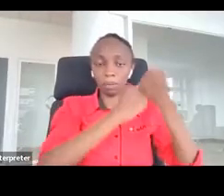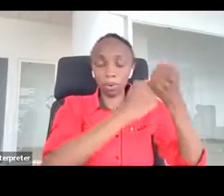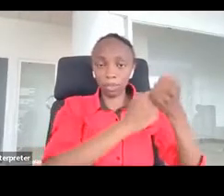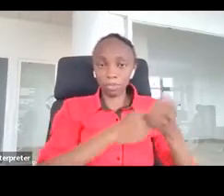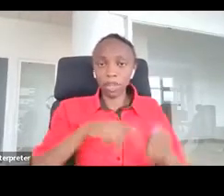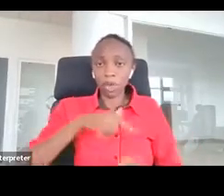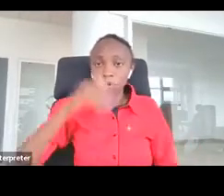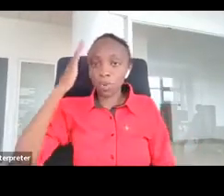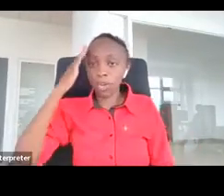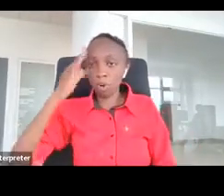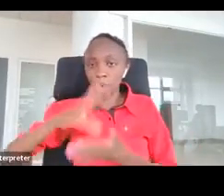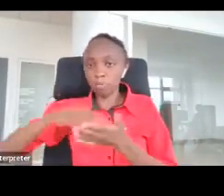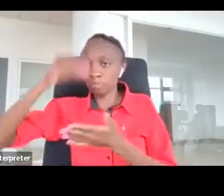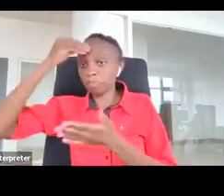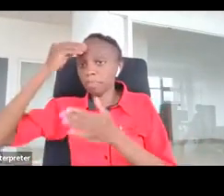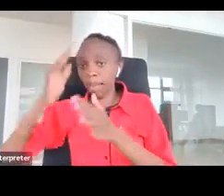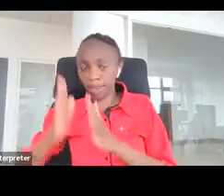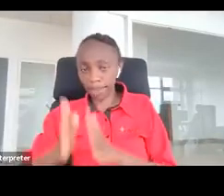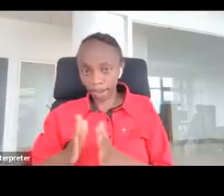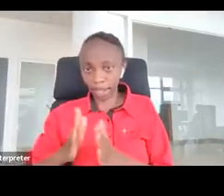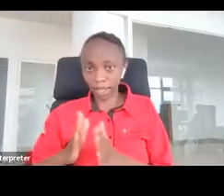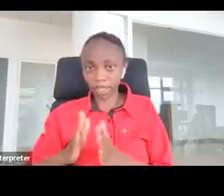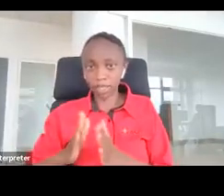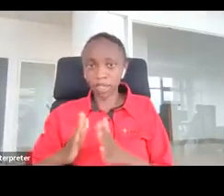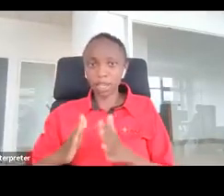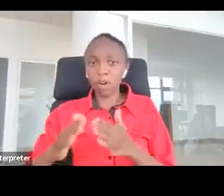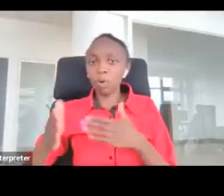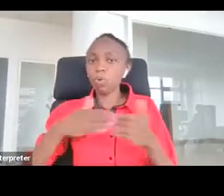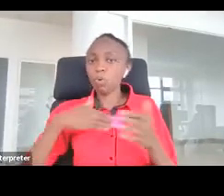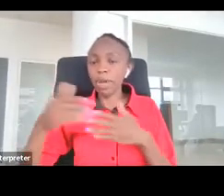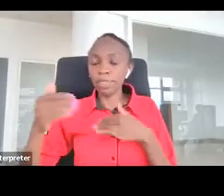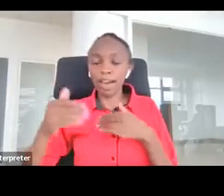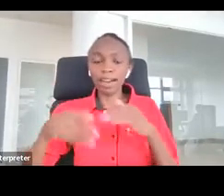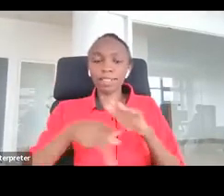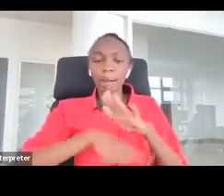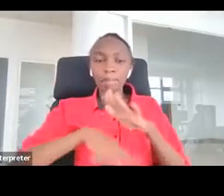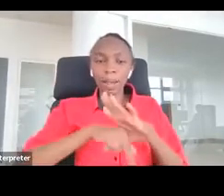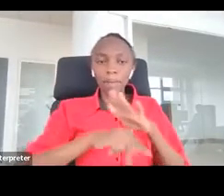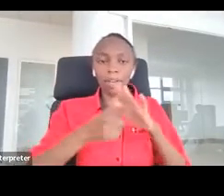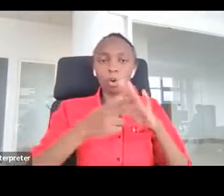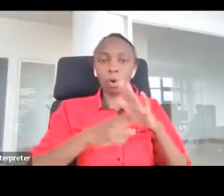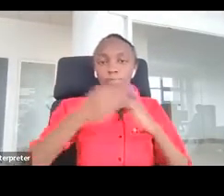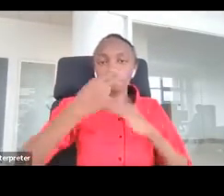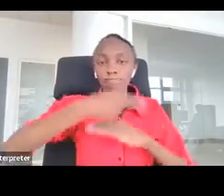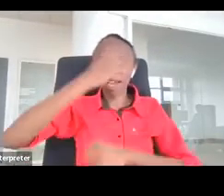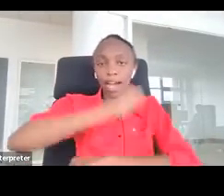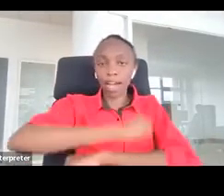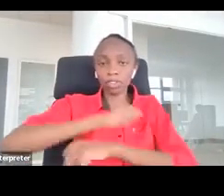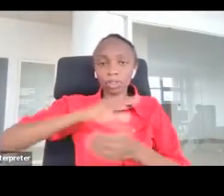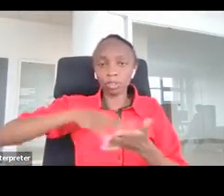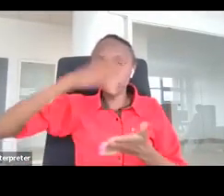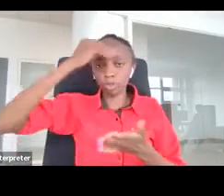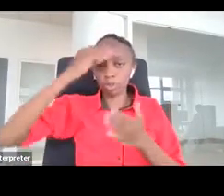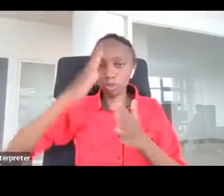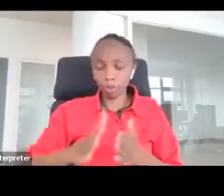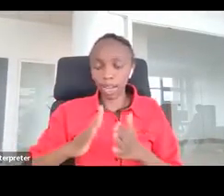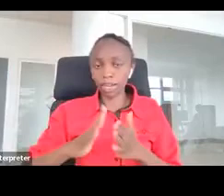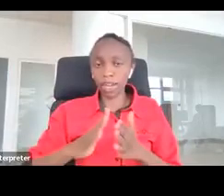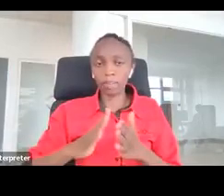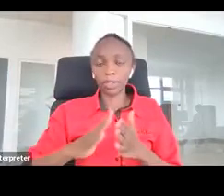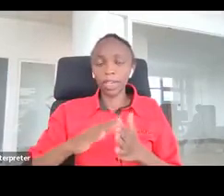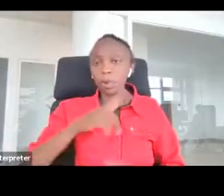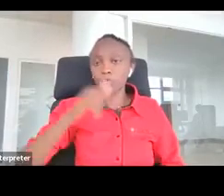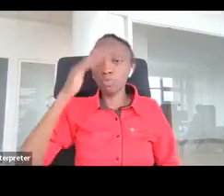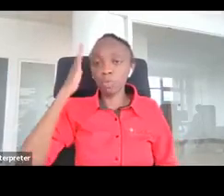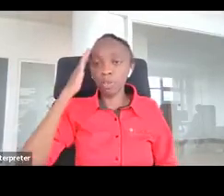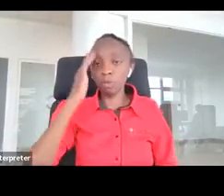whether the child is a primary learner or secondary, and both are included in DEC, we know that